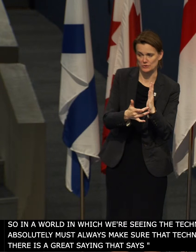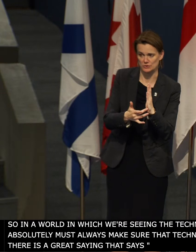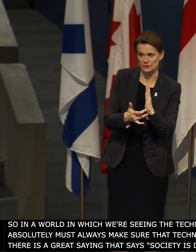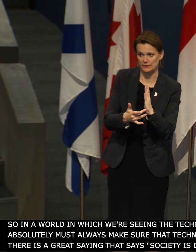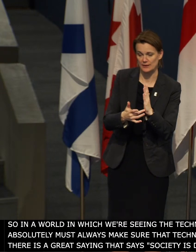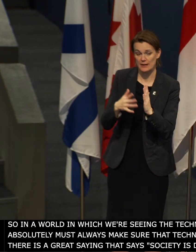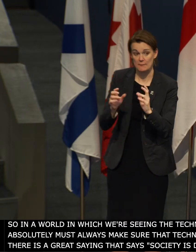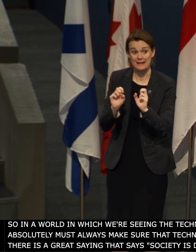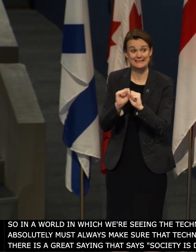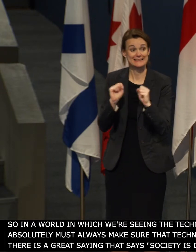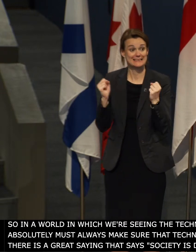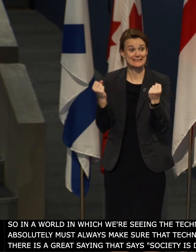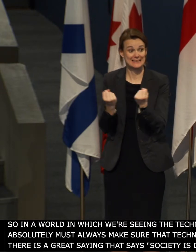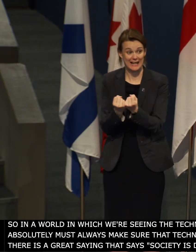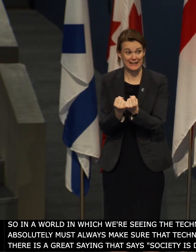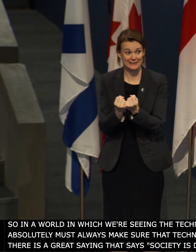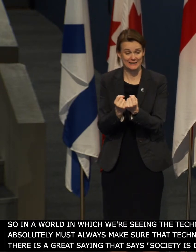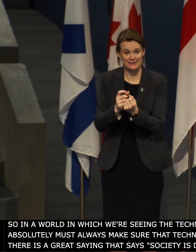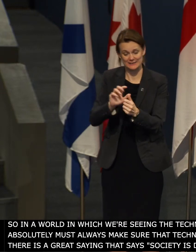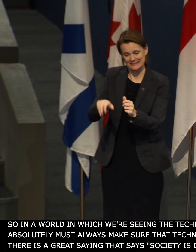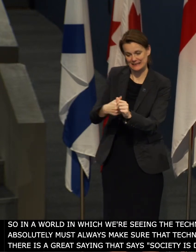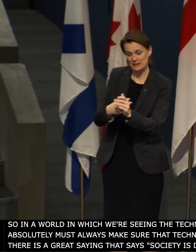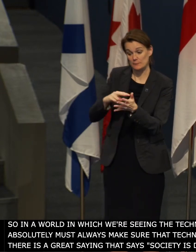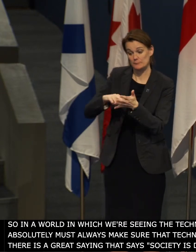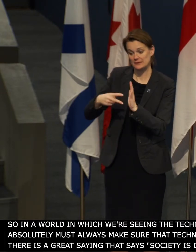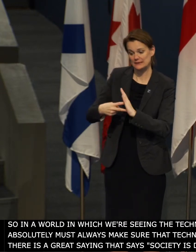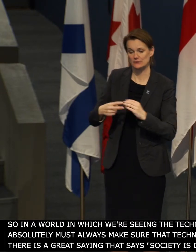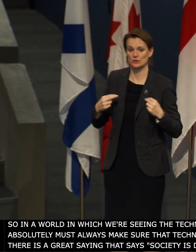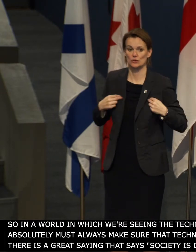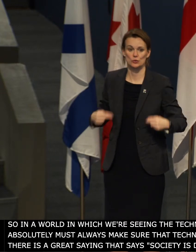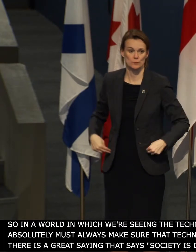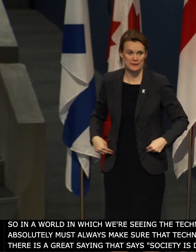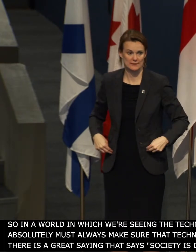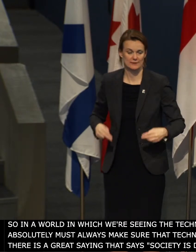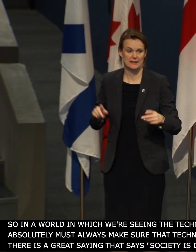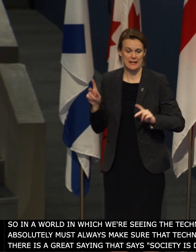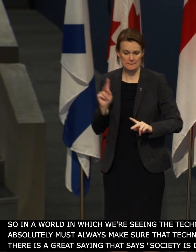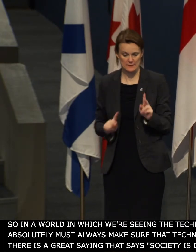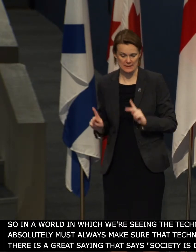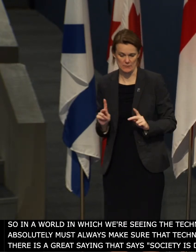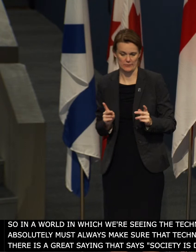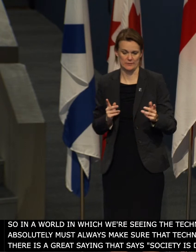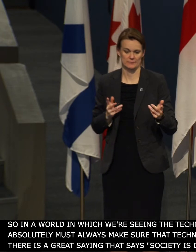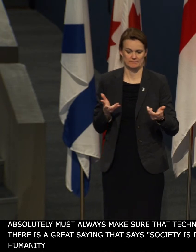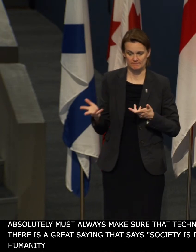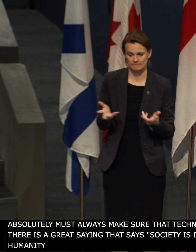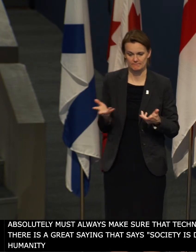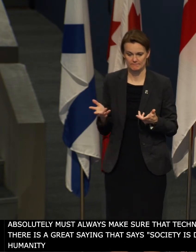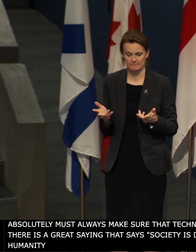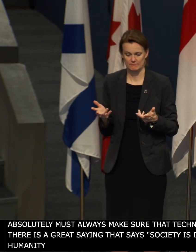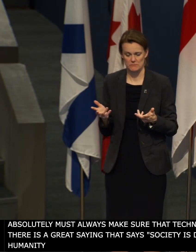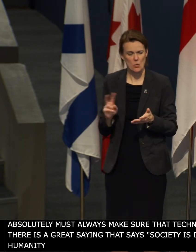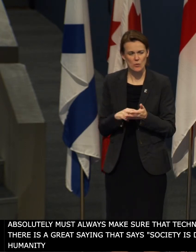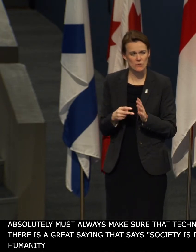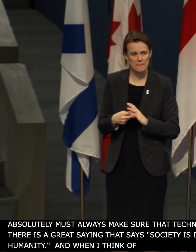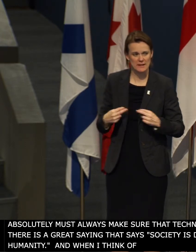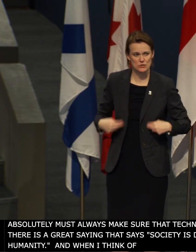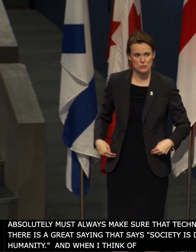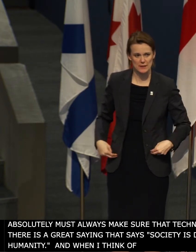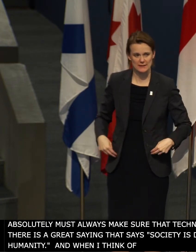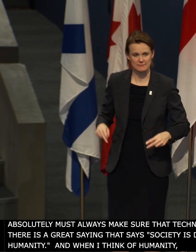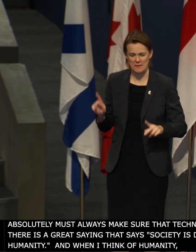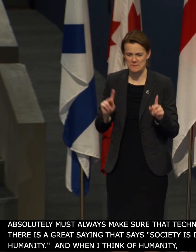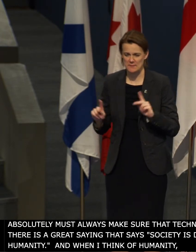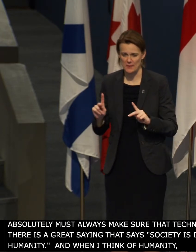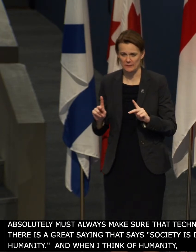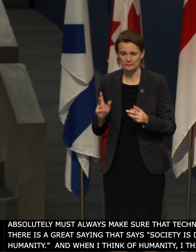technology, but it's defined by its humanity. And when I think of humanity, I think of kindness,